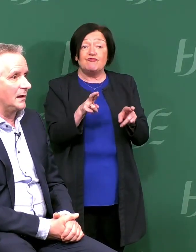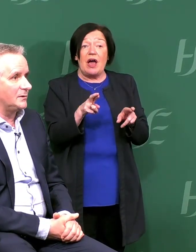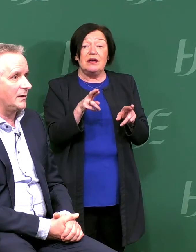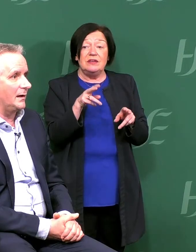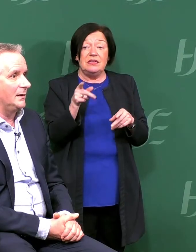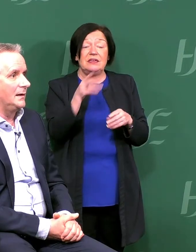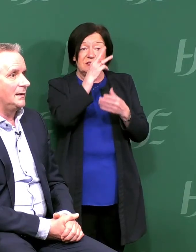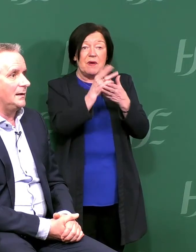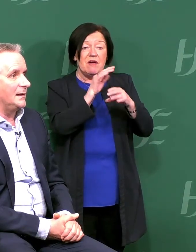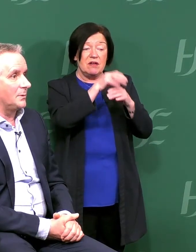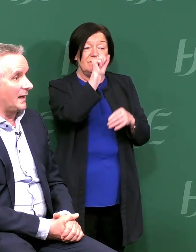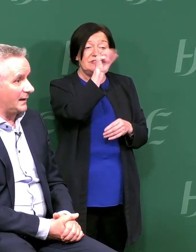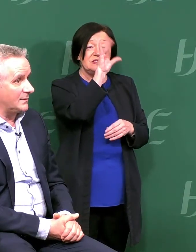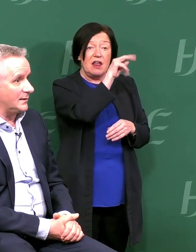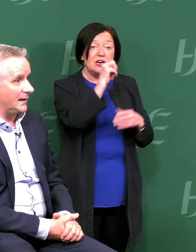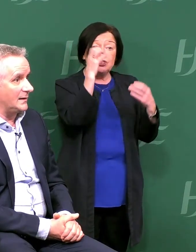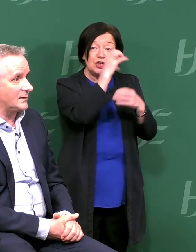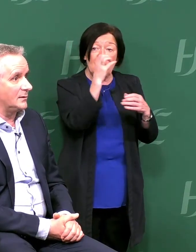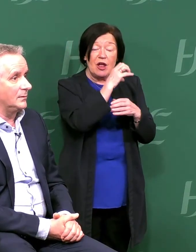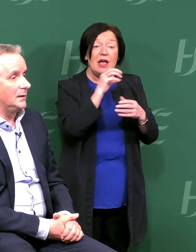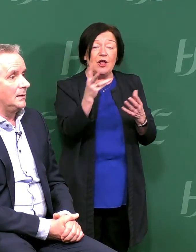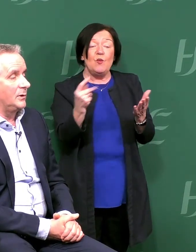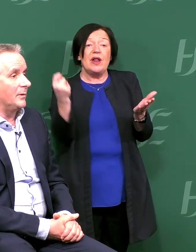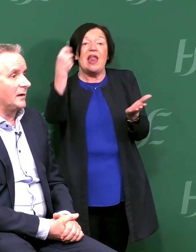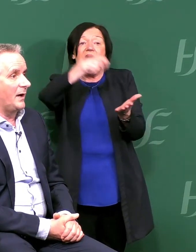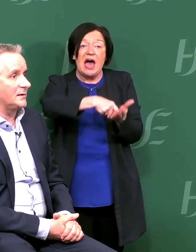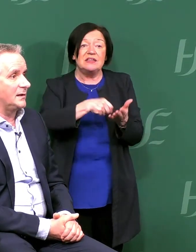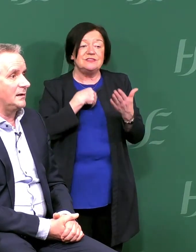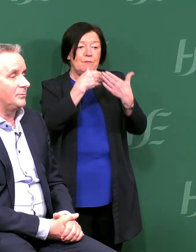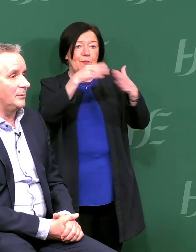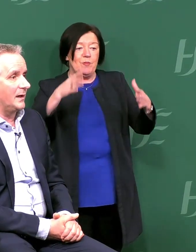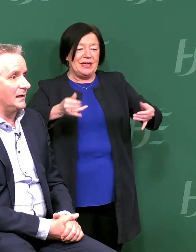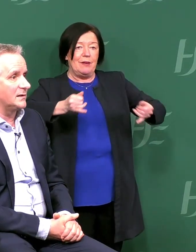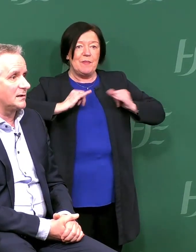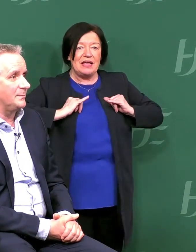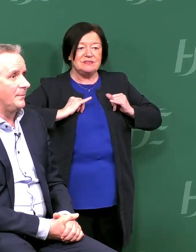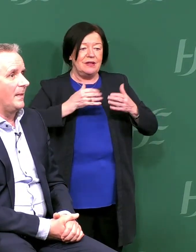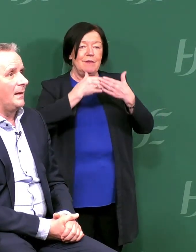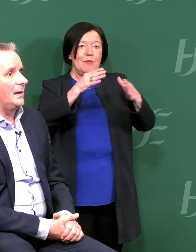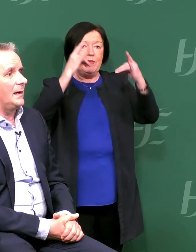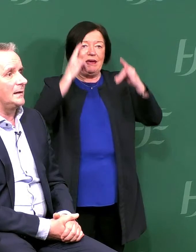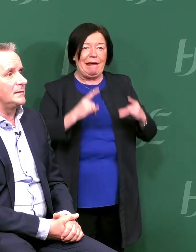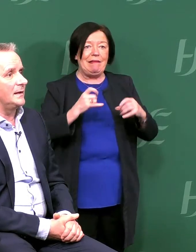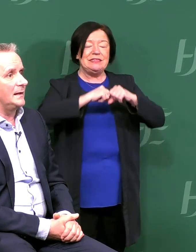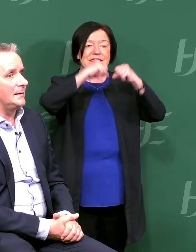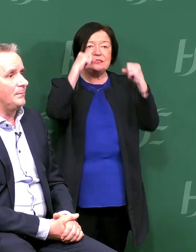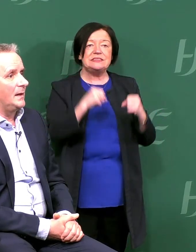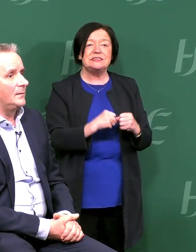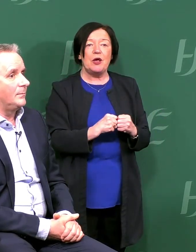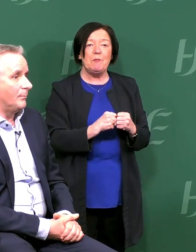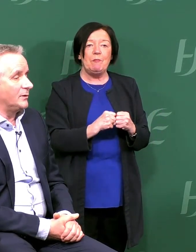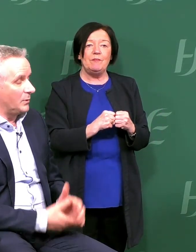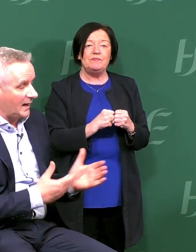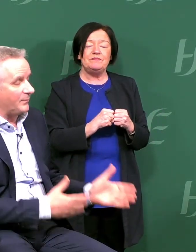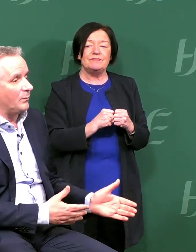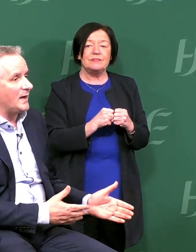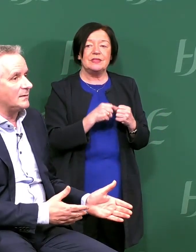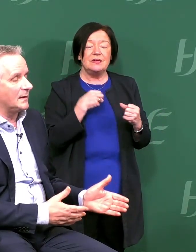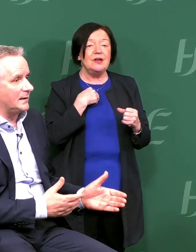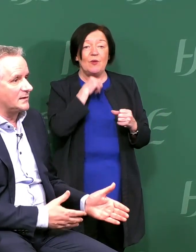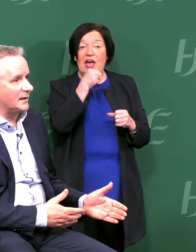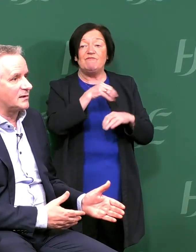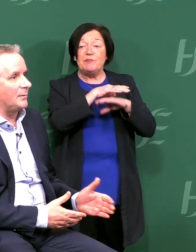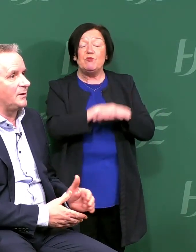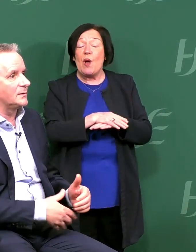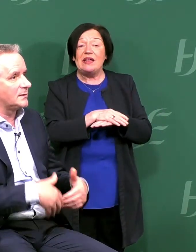is part of Sláintecare, it will enhance our public capacity in our public health system. And but we haven't been